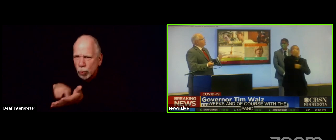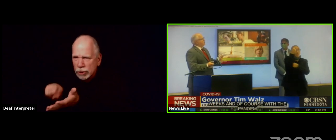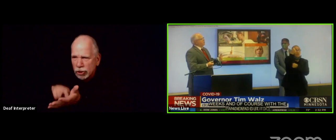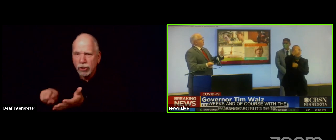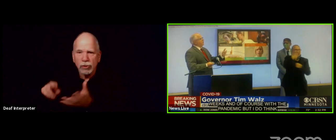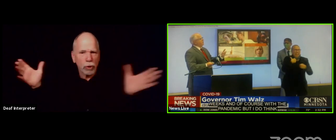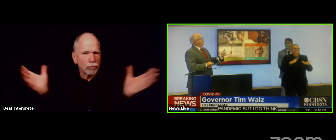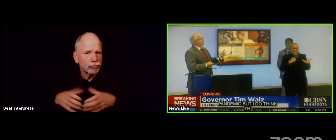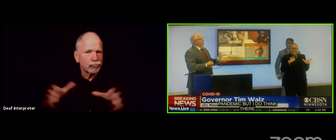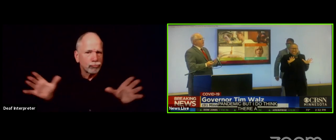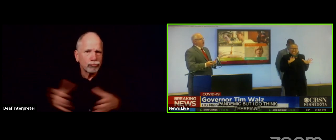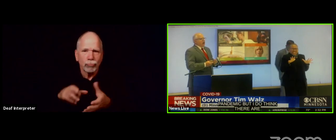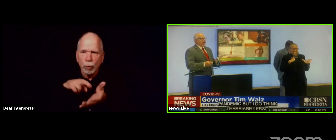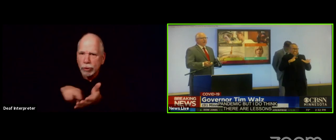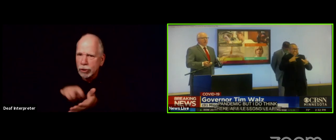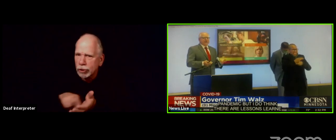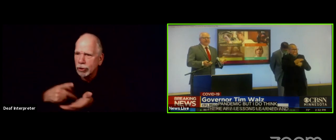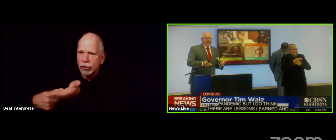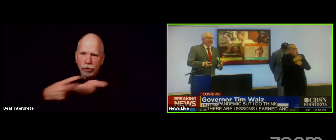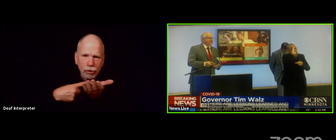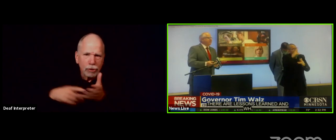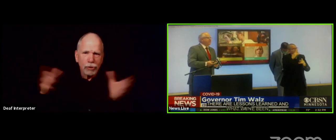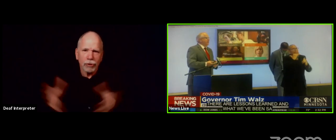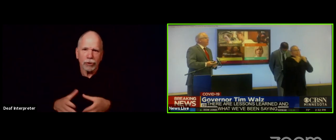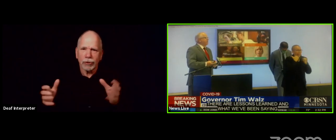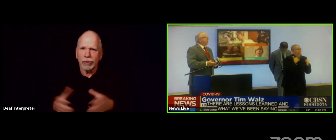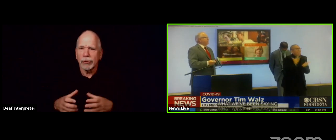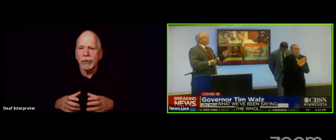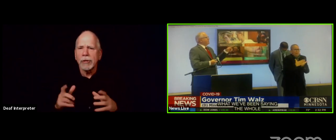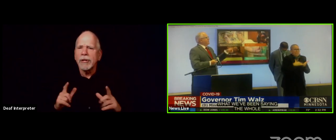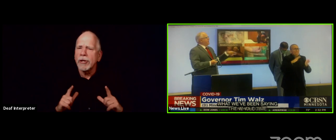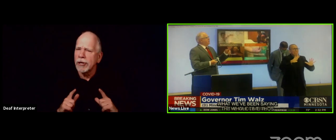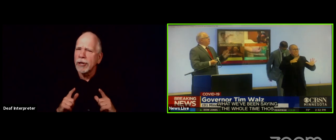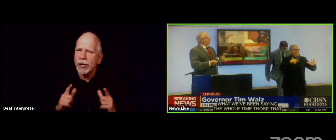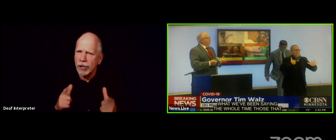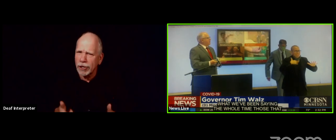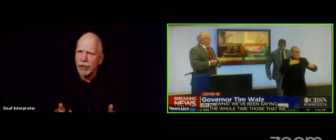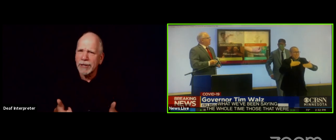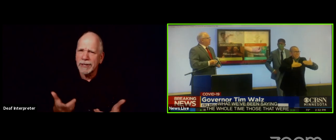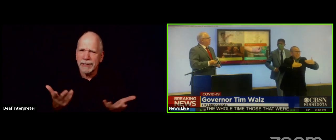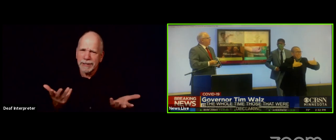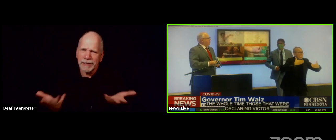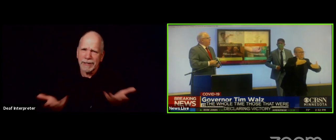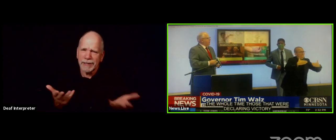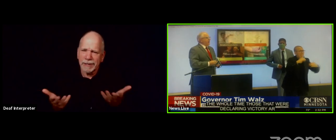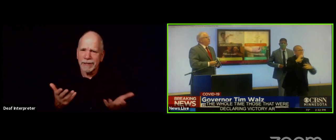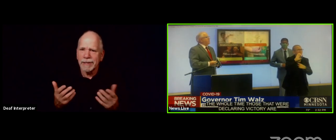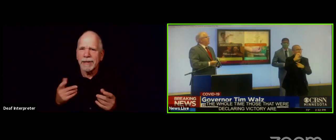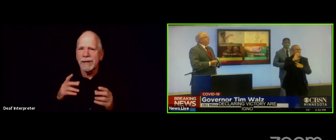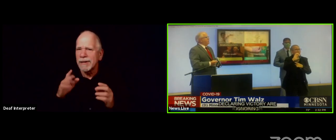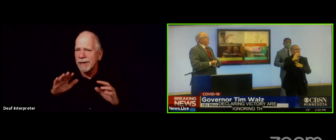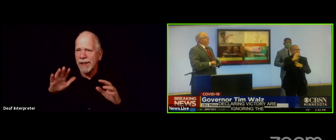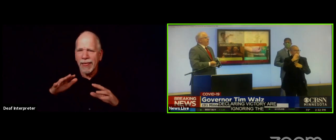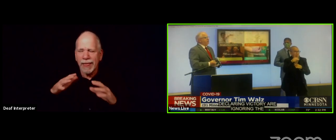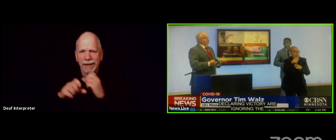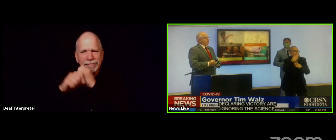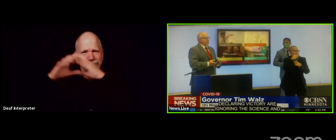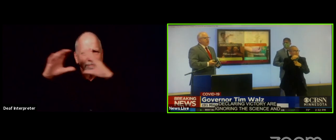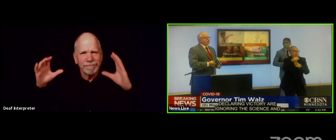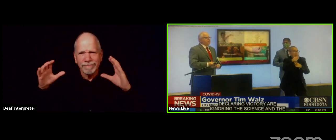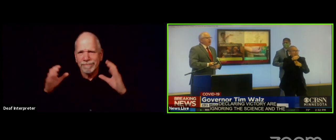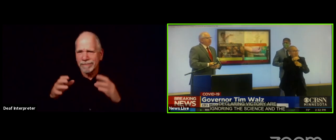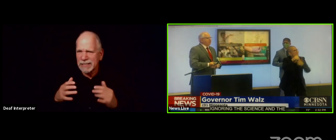those that were declaring victory are ignoring the science. I mean, the epidemiologists and the epi curves have been very clear. I just have to admit, I was